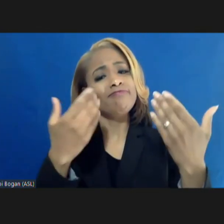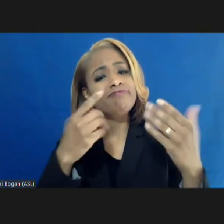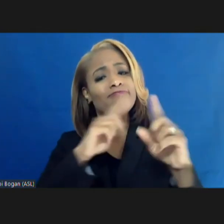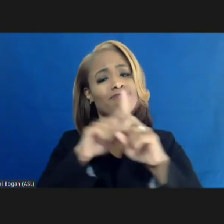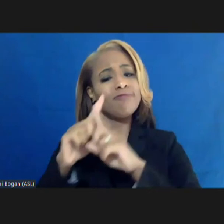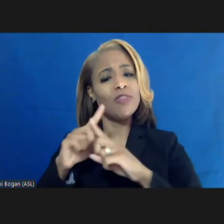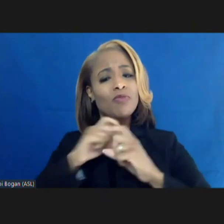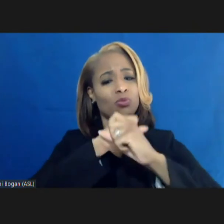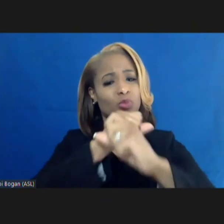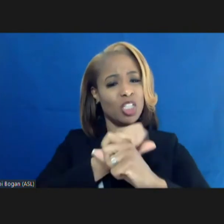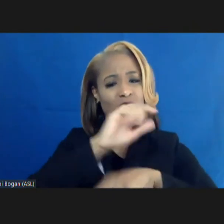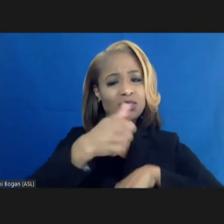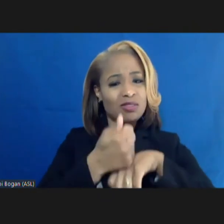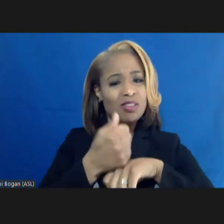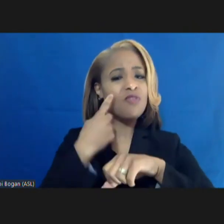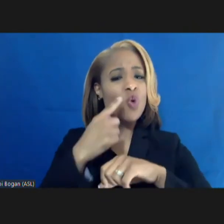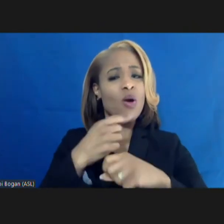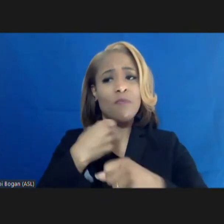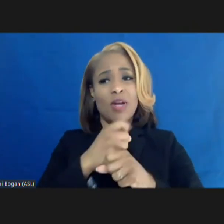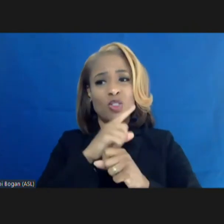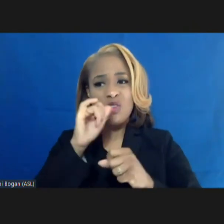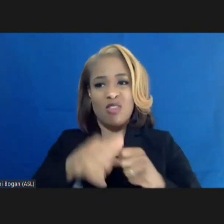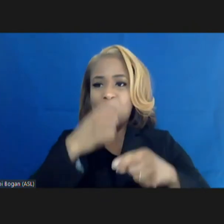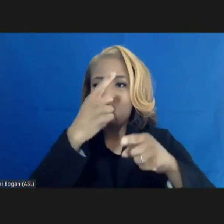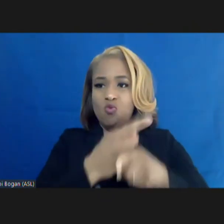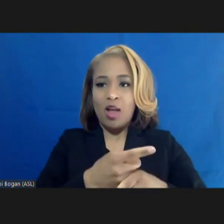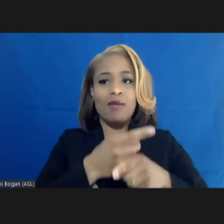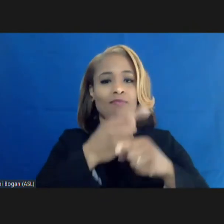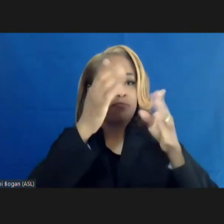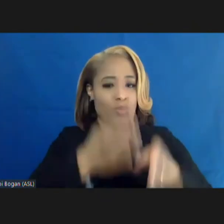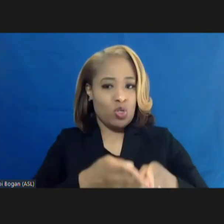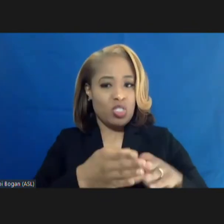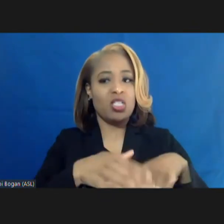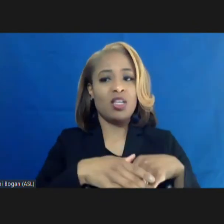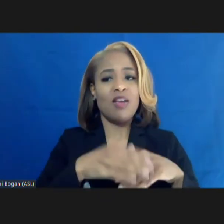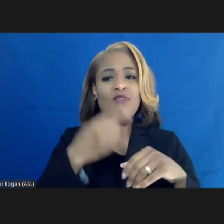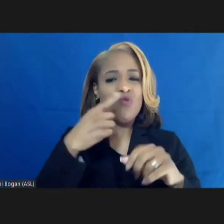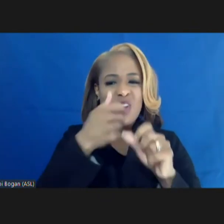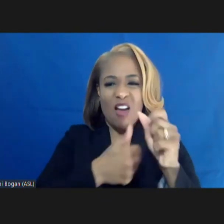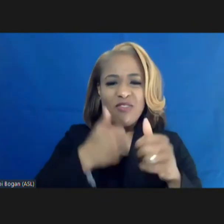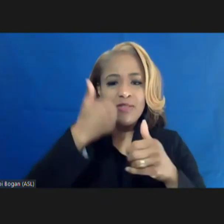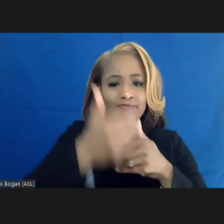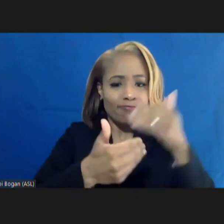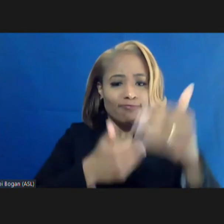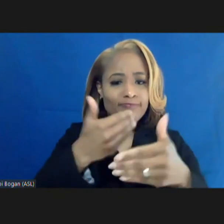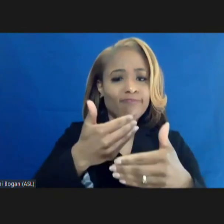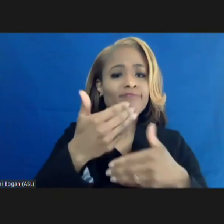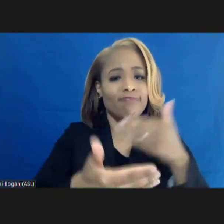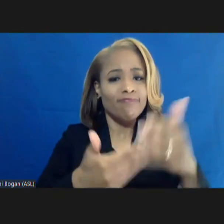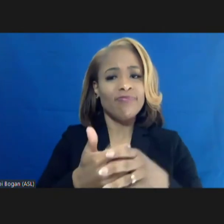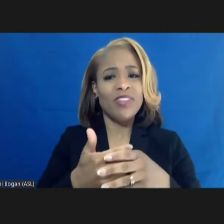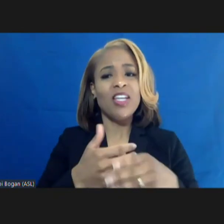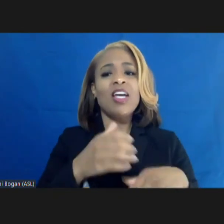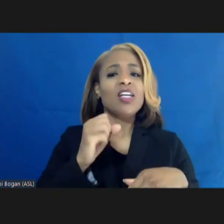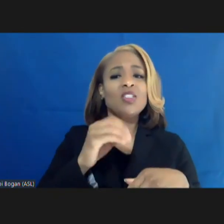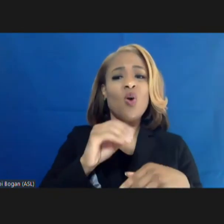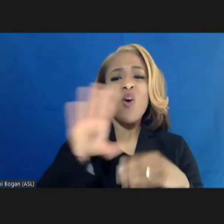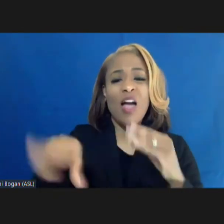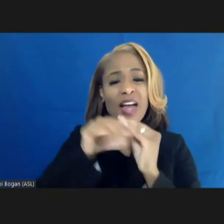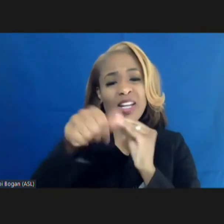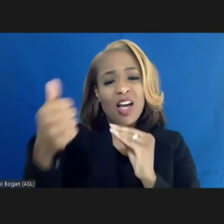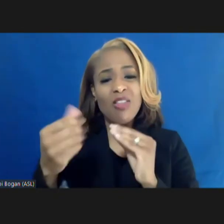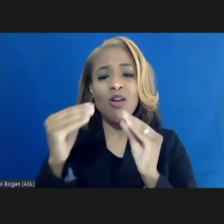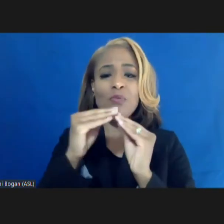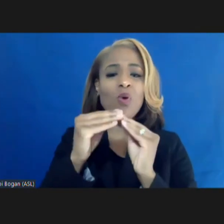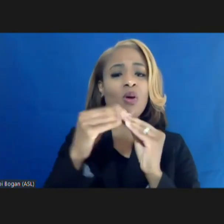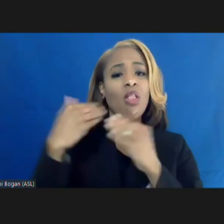the identity of the voter at every step of the process. And that's why an additional cumbersome identity not only would be ineffective, not